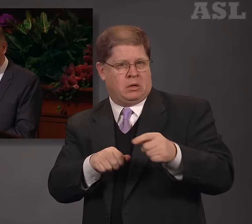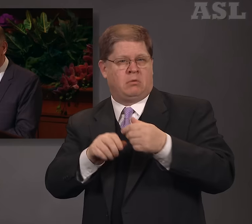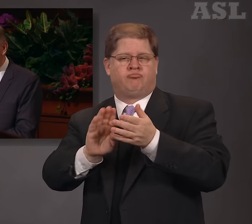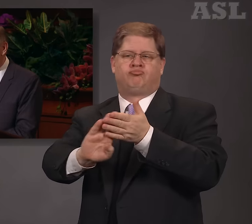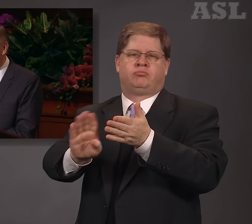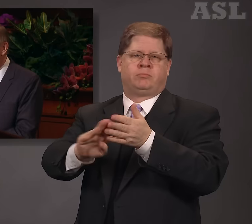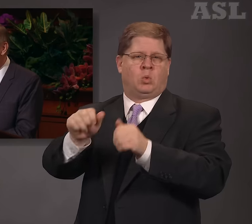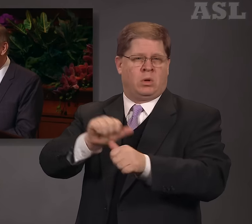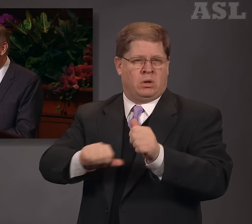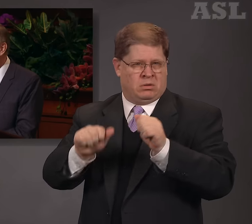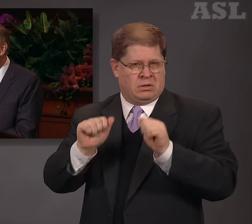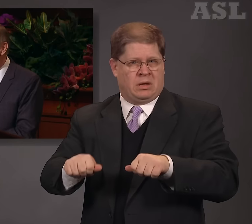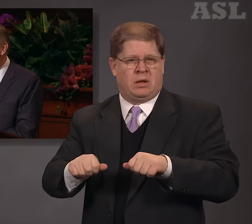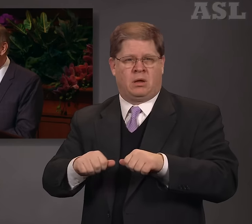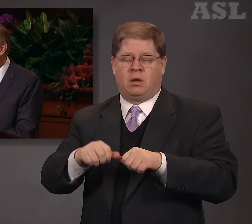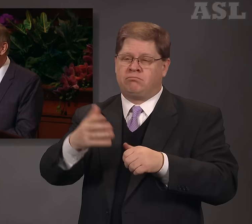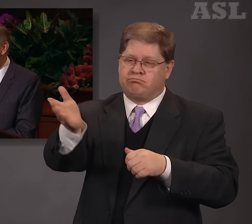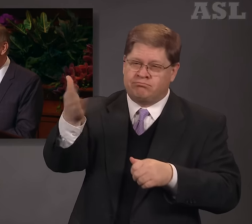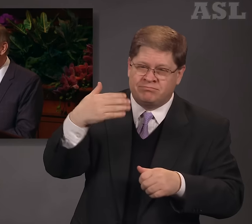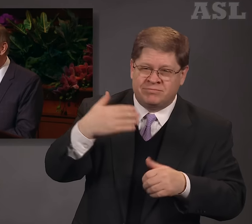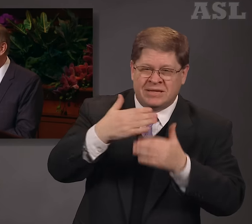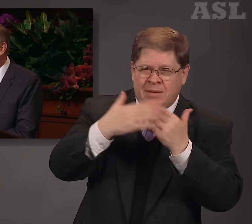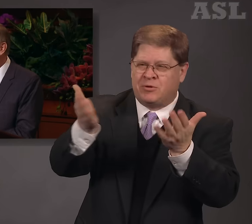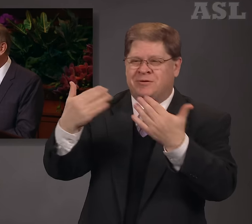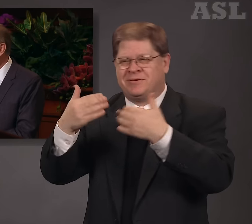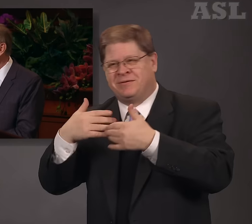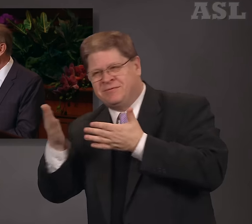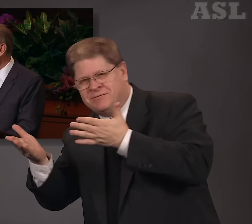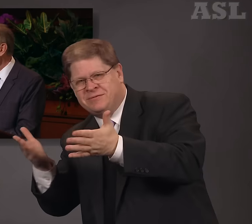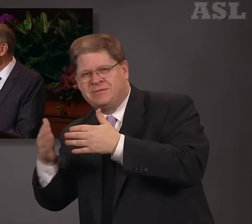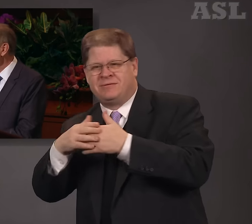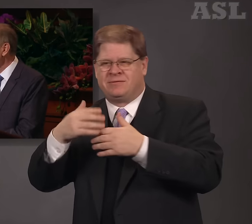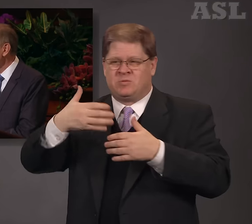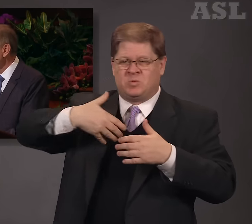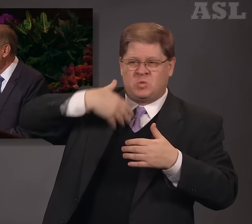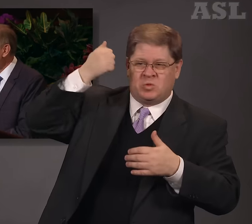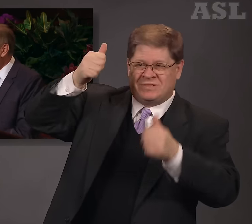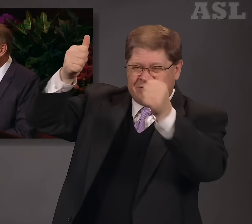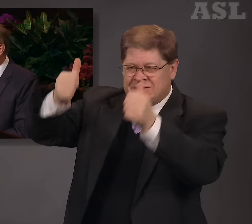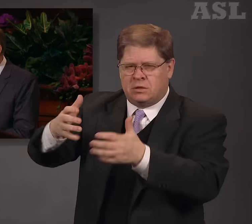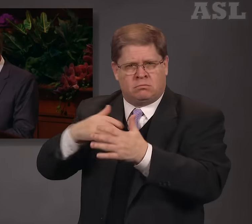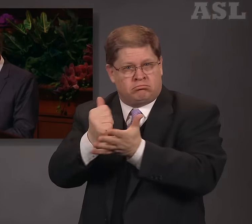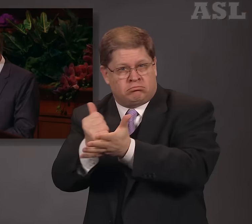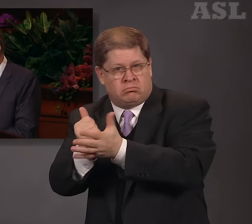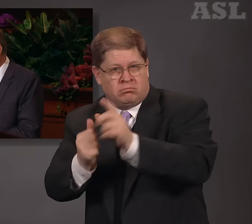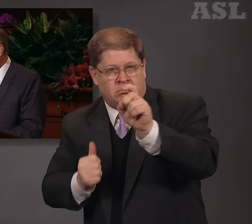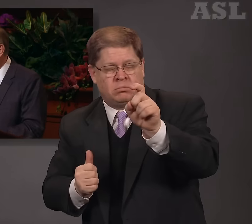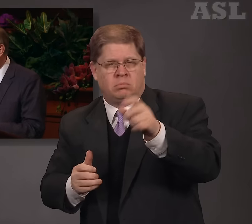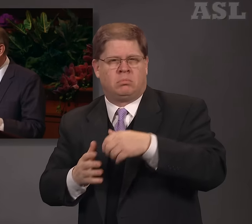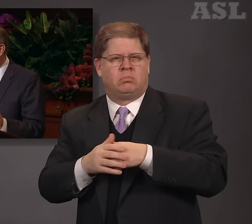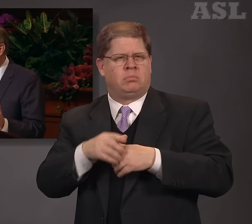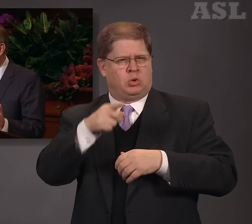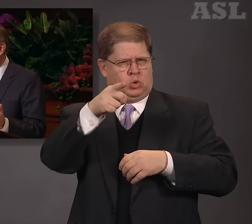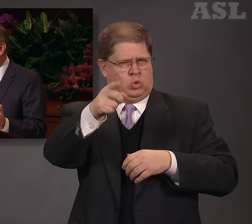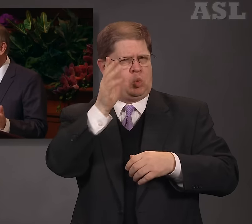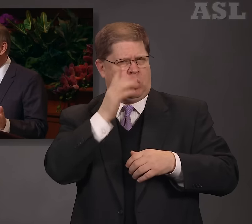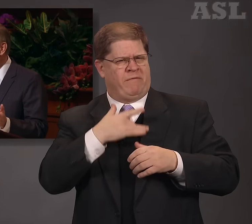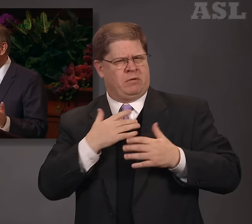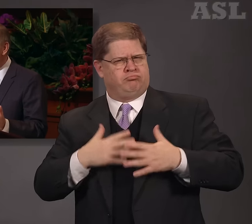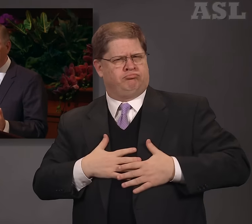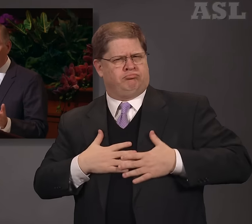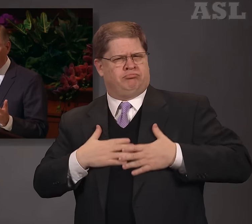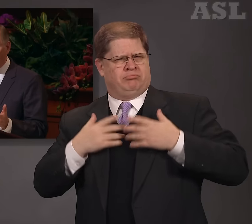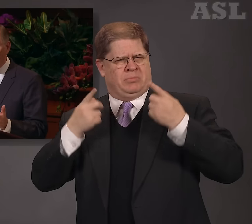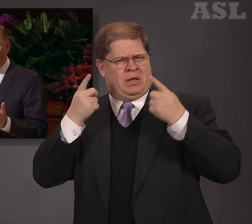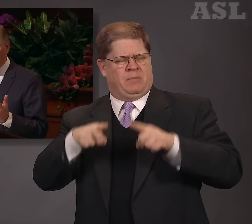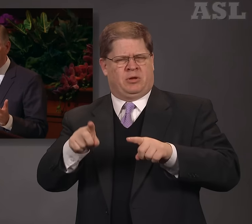enemies, welcome and minister to your neighbors and assist the elderly? You'll each be inspired as you build your